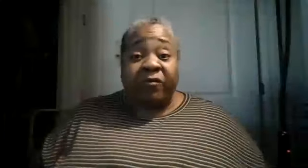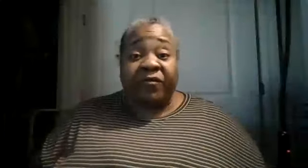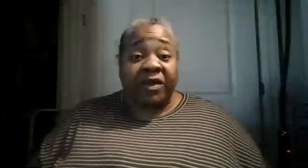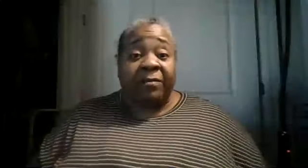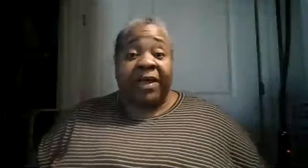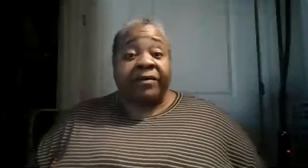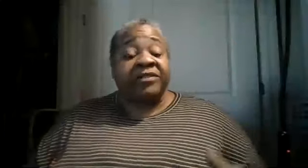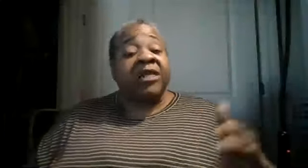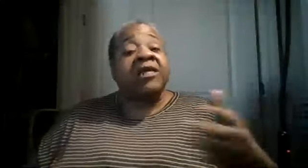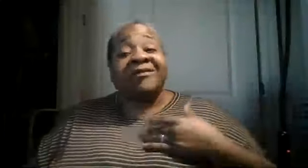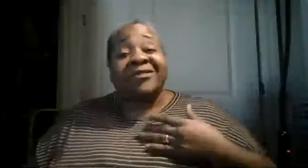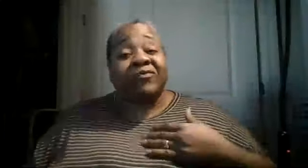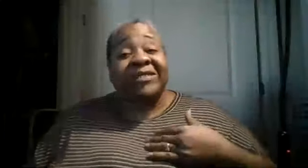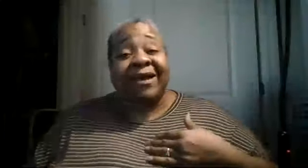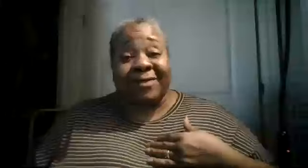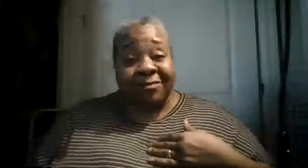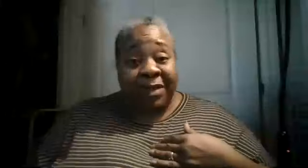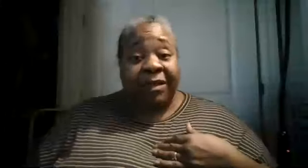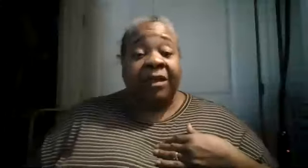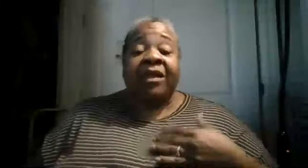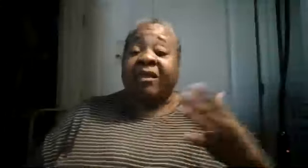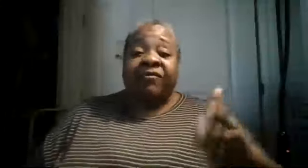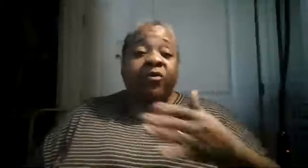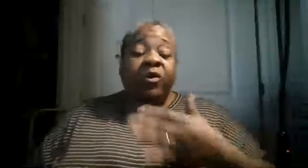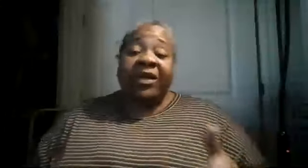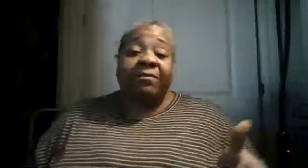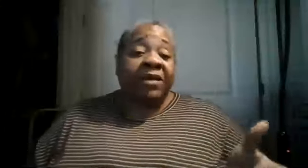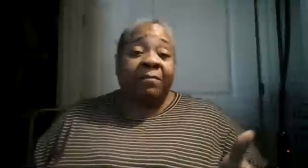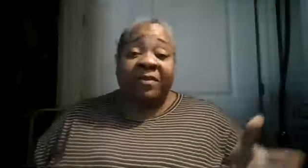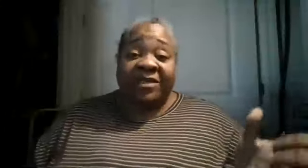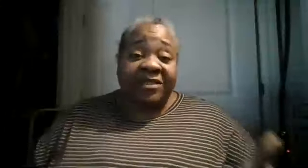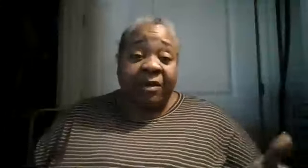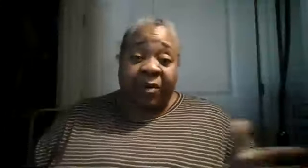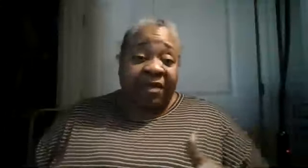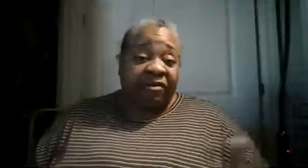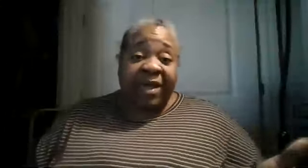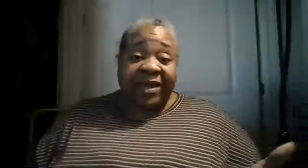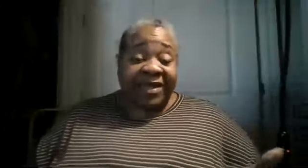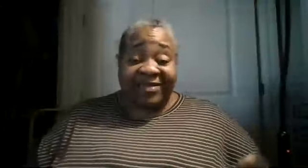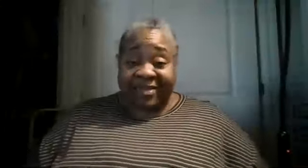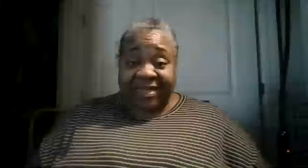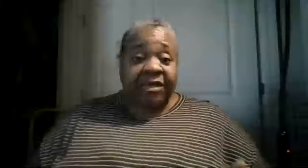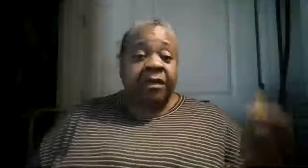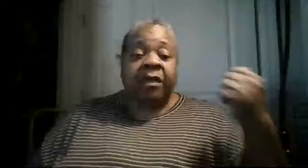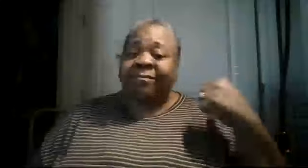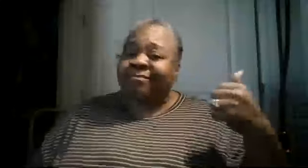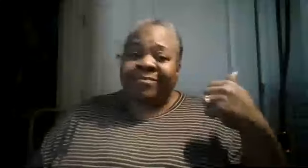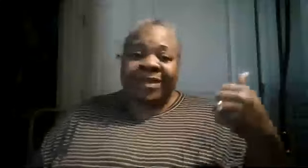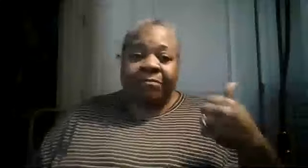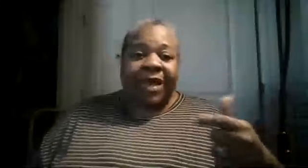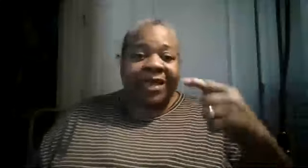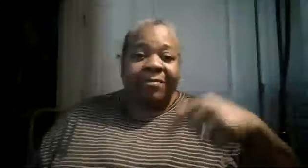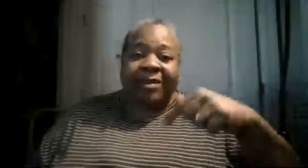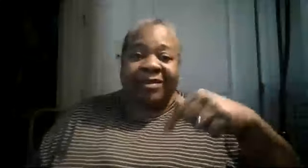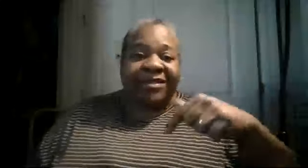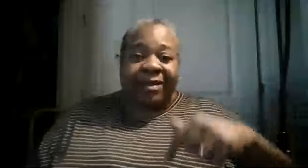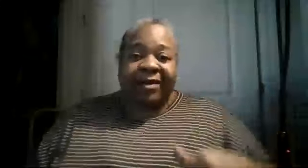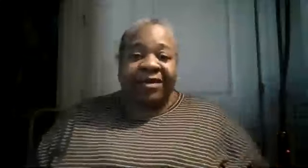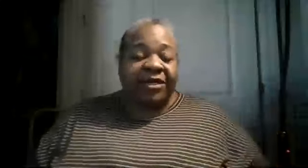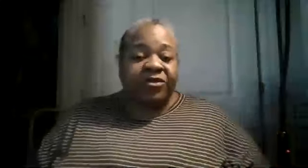feel embarrassed. Just reach out to me. If you don't want to hit me up in the chat where everybody can see it, my email is down in the